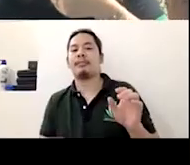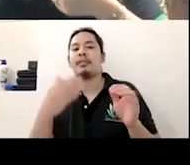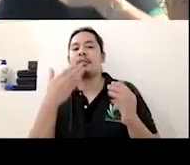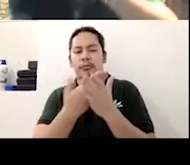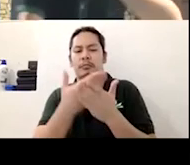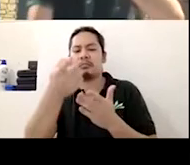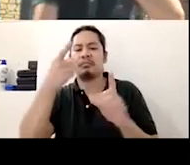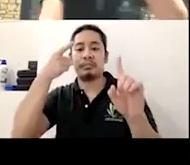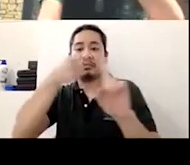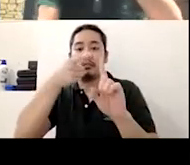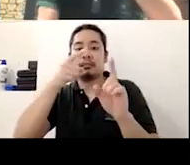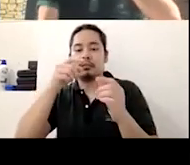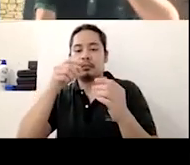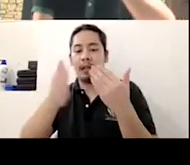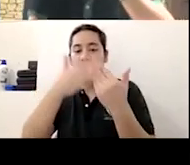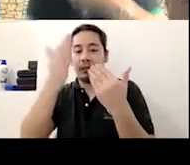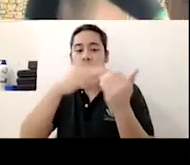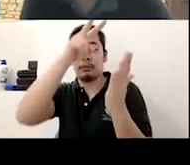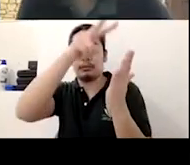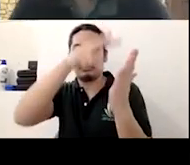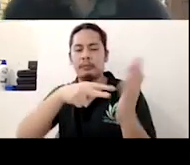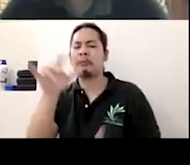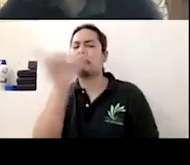both. This is Shaq.